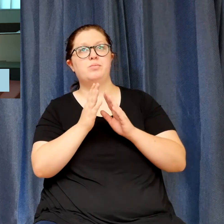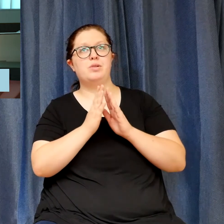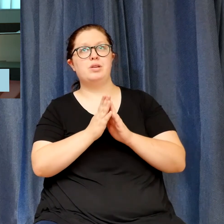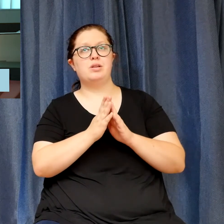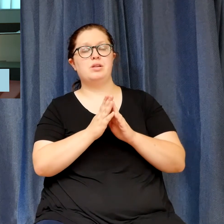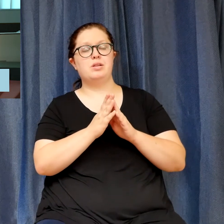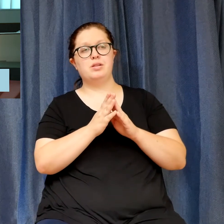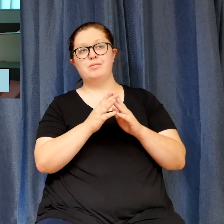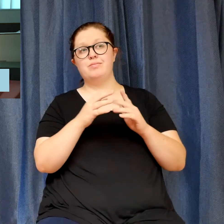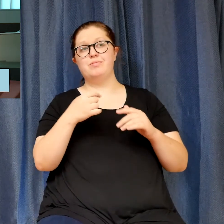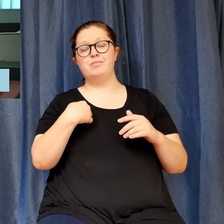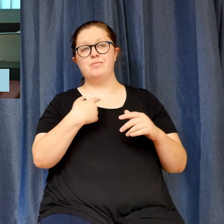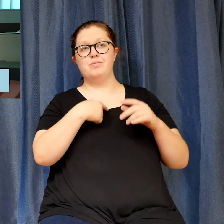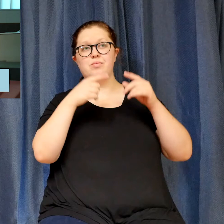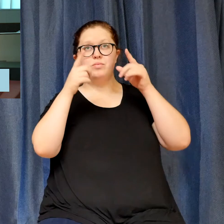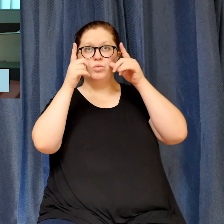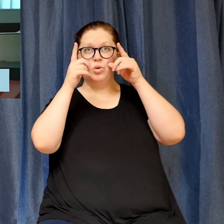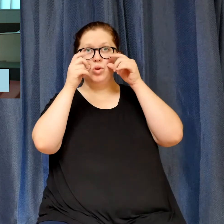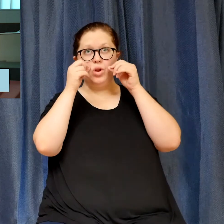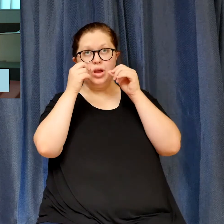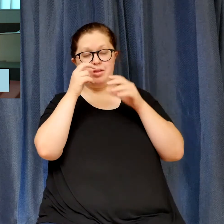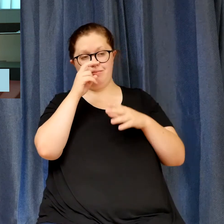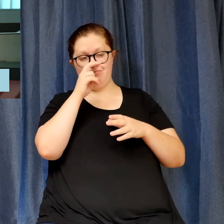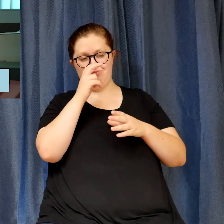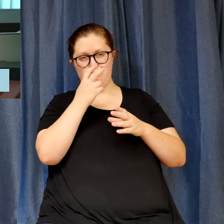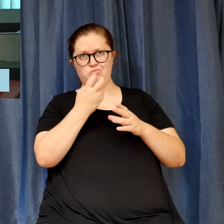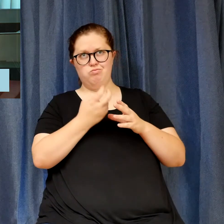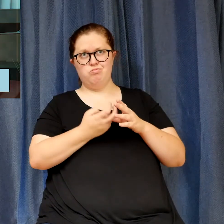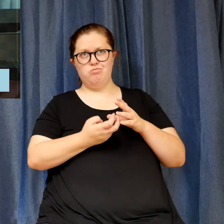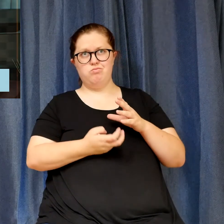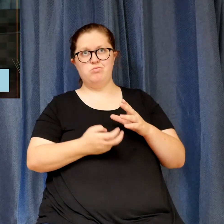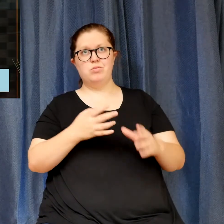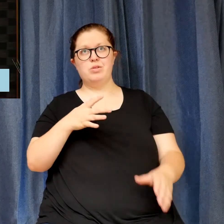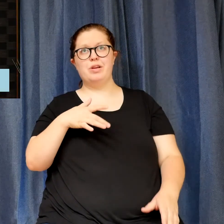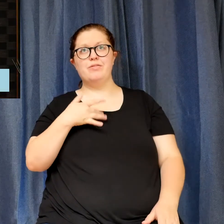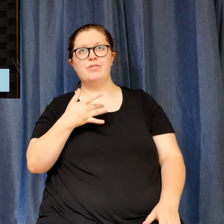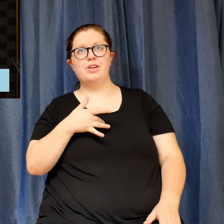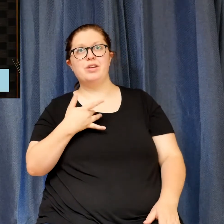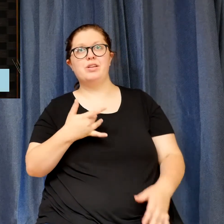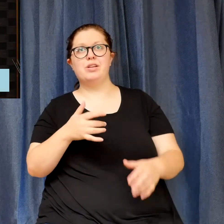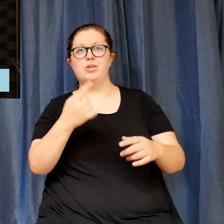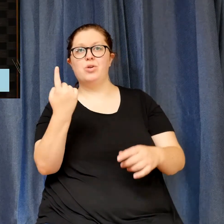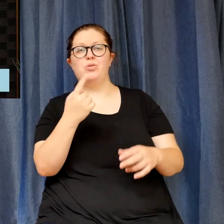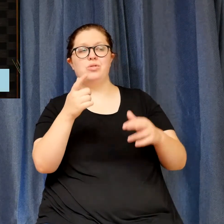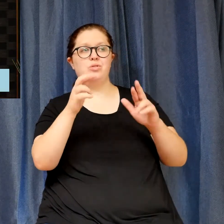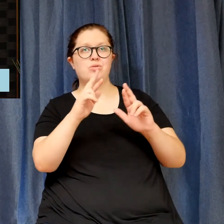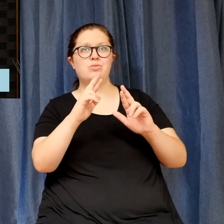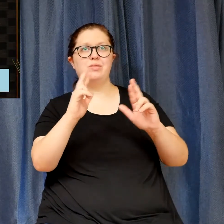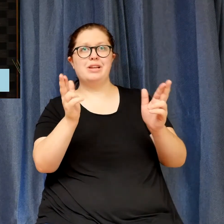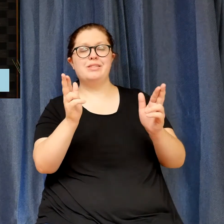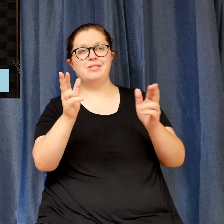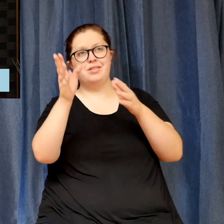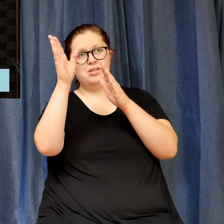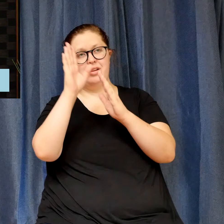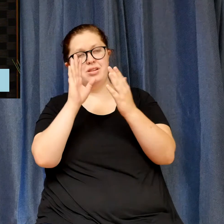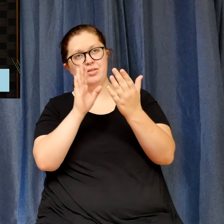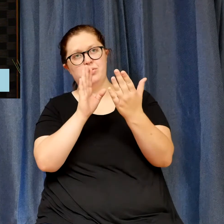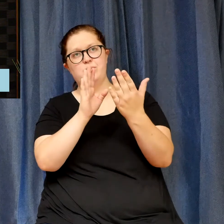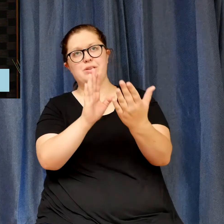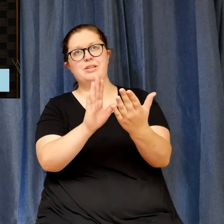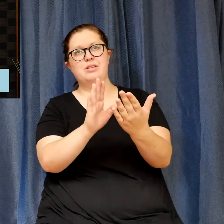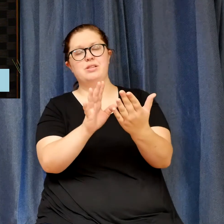prayer. As we close our eyes and go within, allow yourself to feel that ever ready, that constant current of the